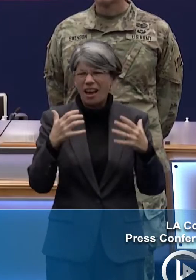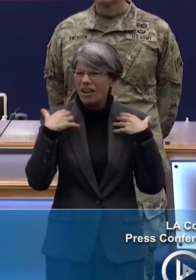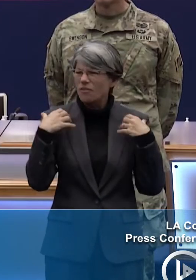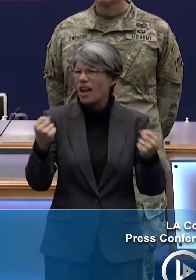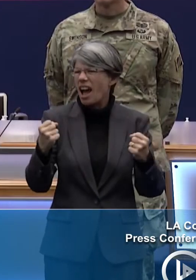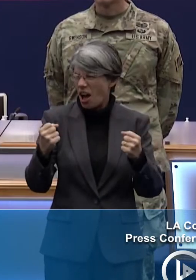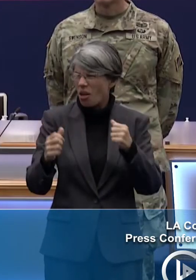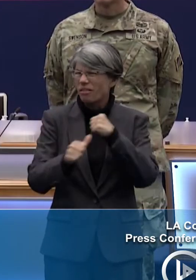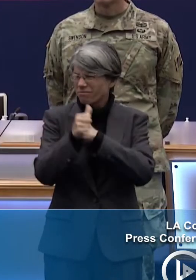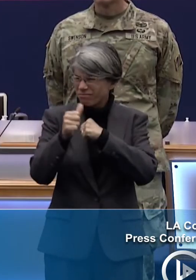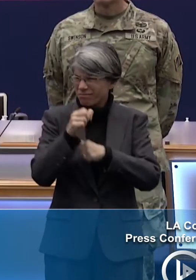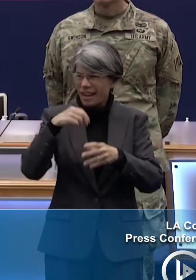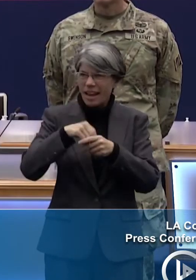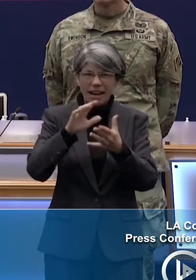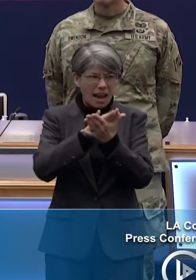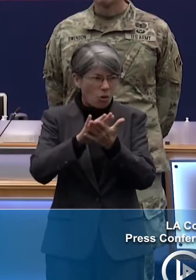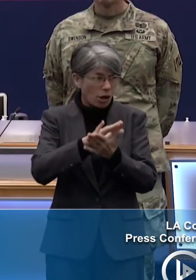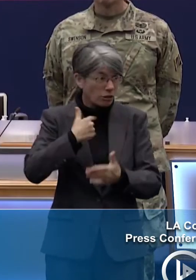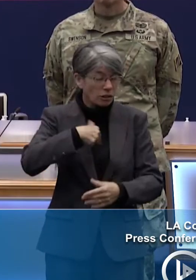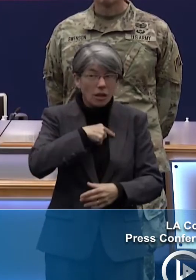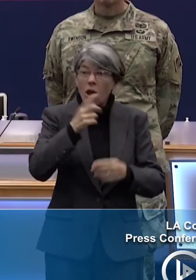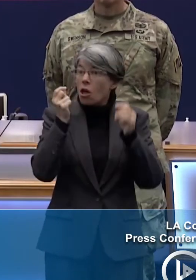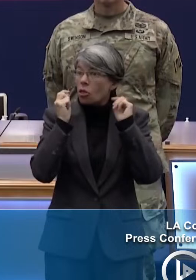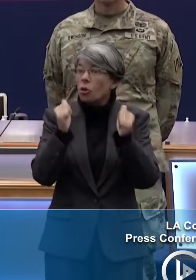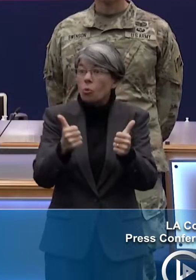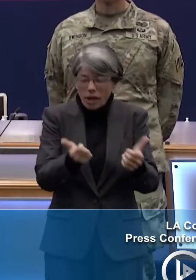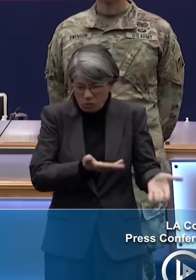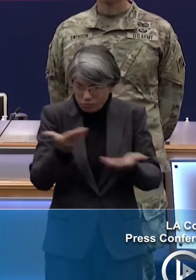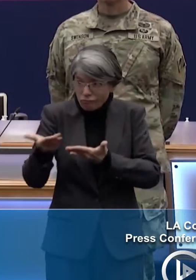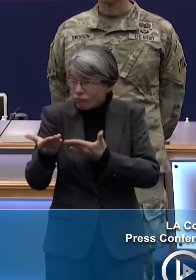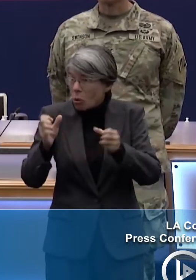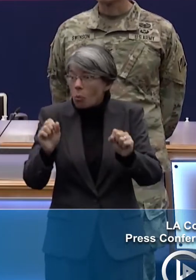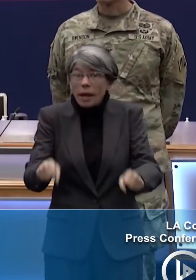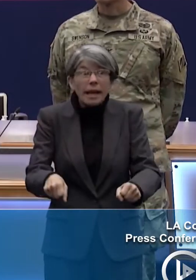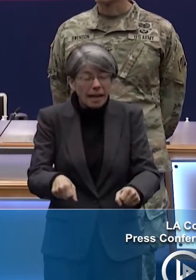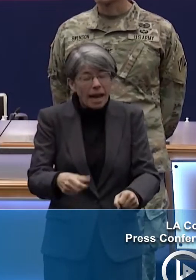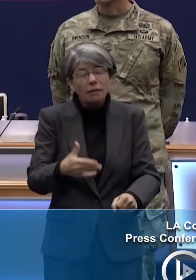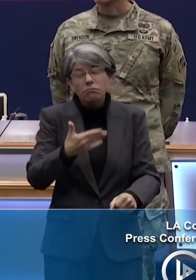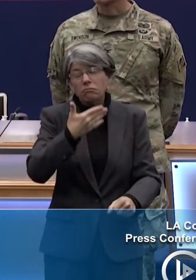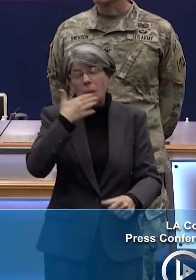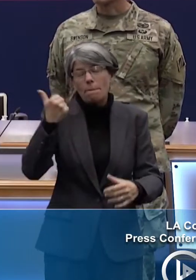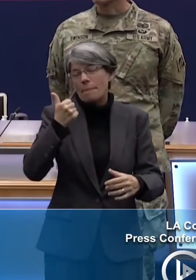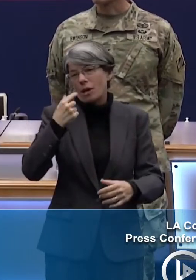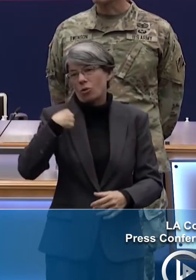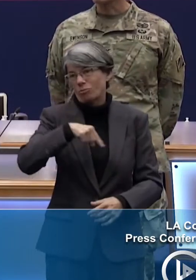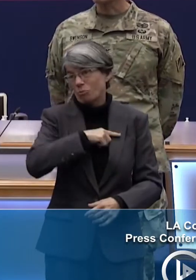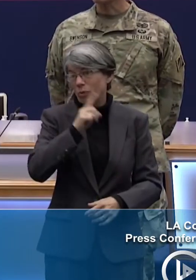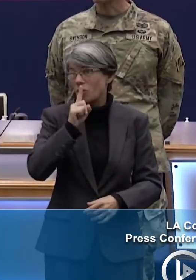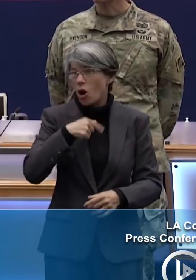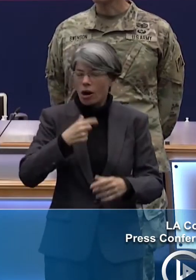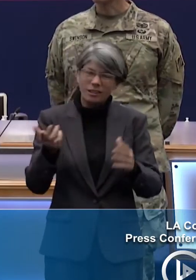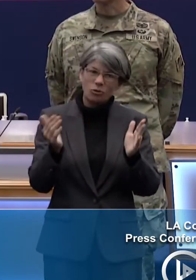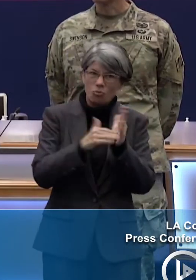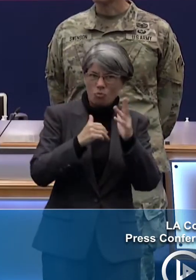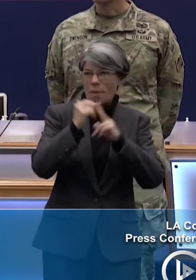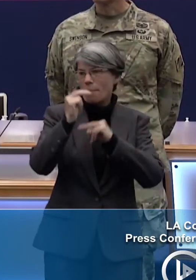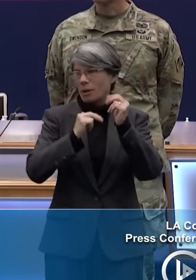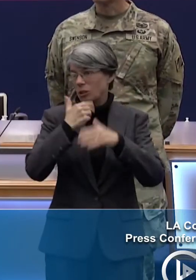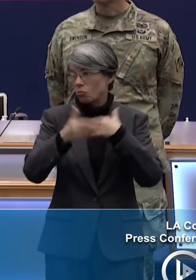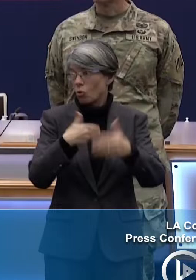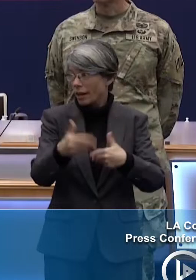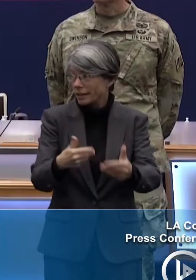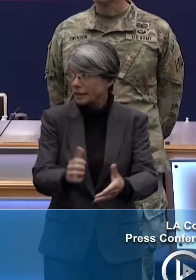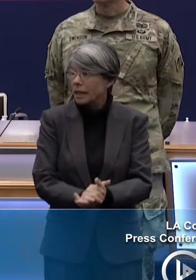our communities. The faster we can get it out of the neighborhoods, the better off we all are in terms of starting the rebuilding